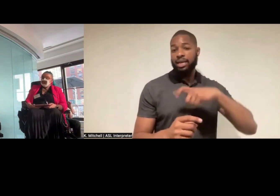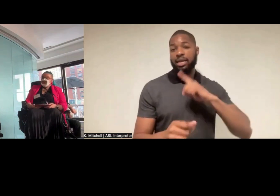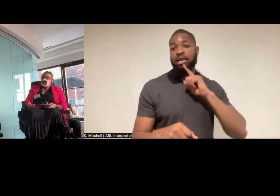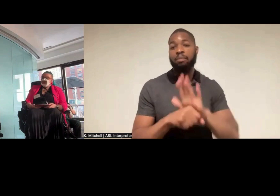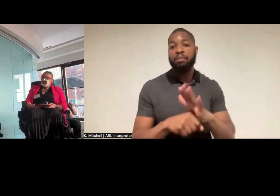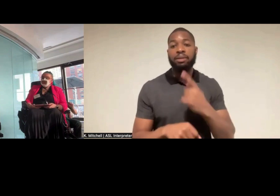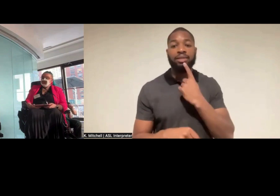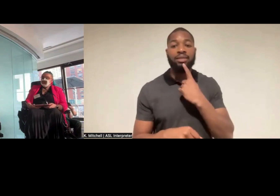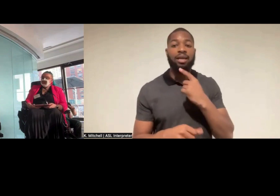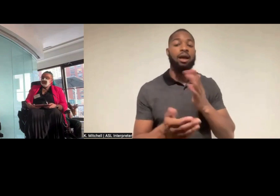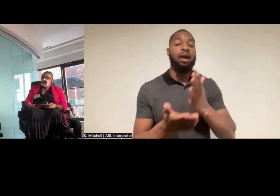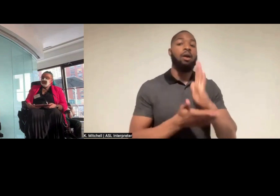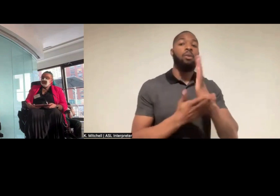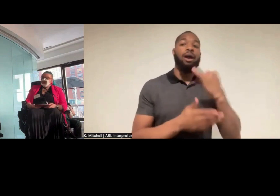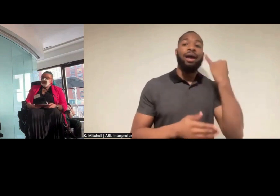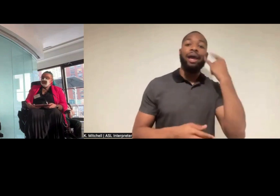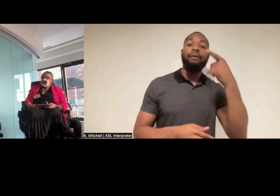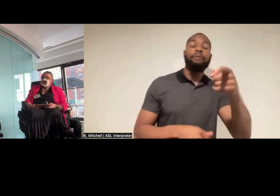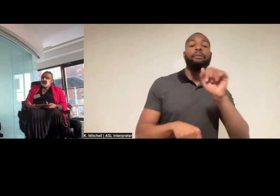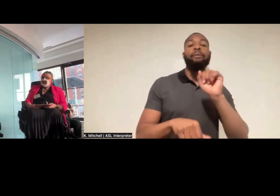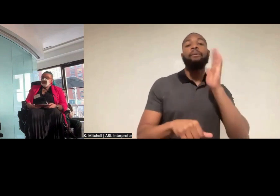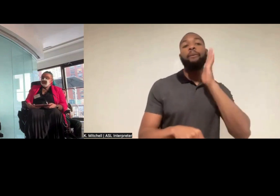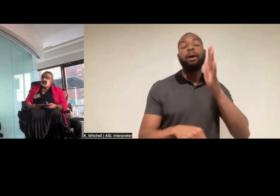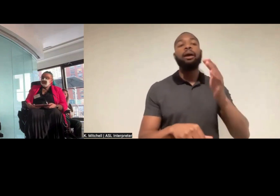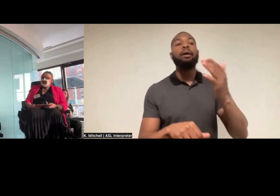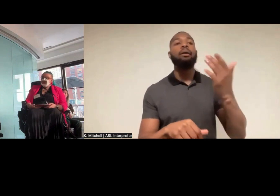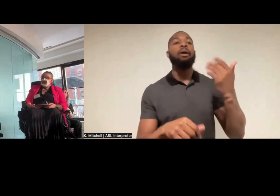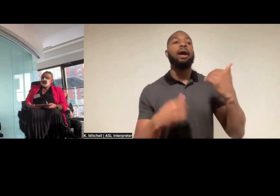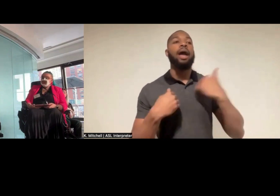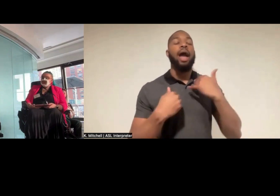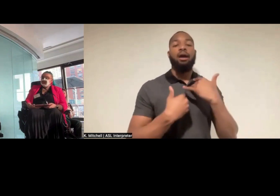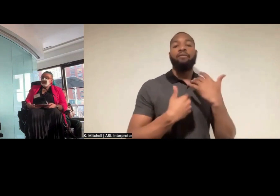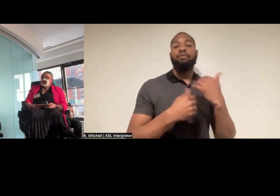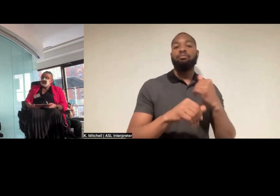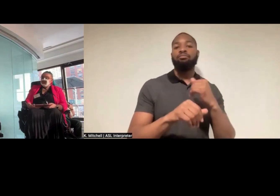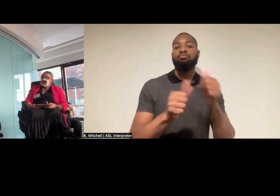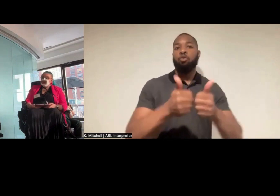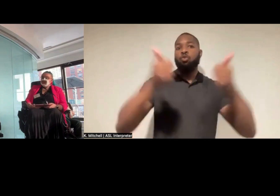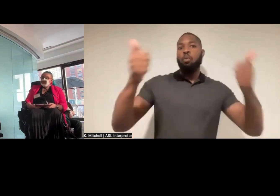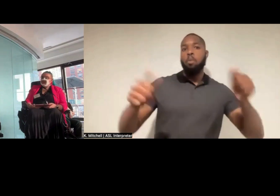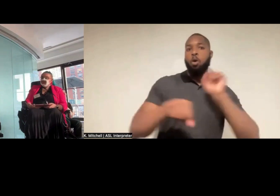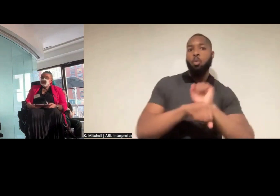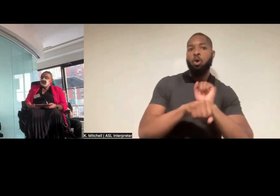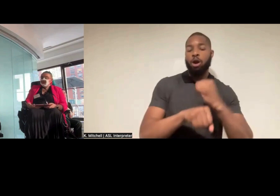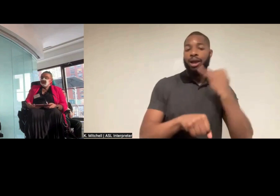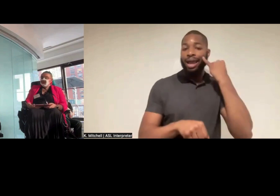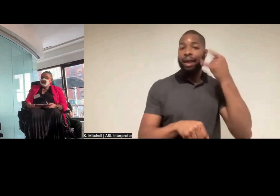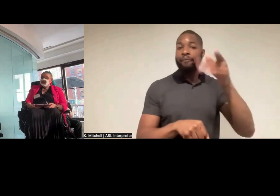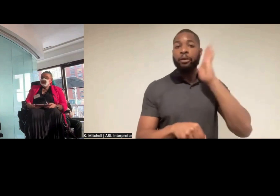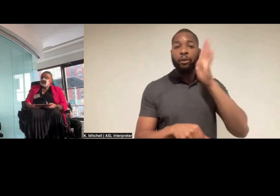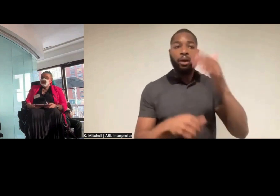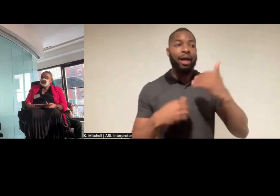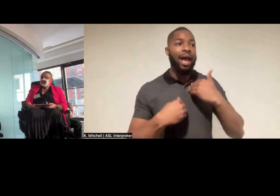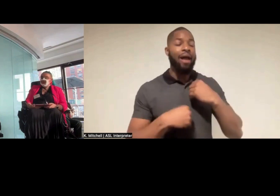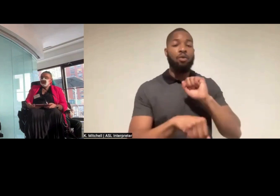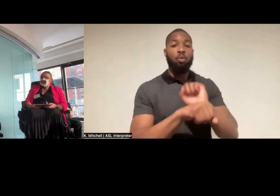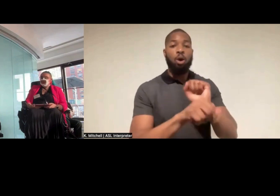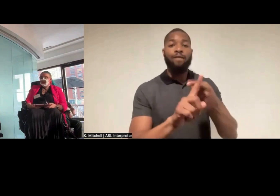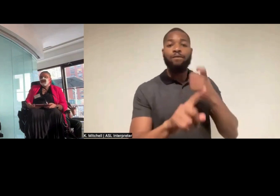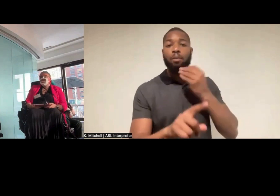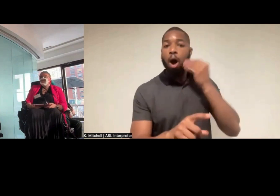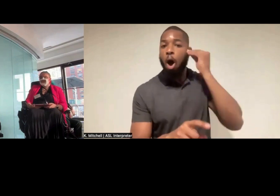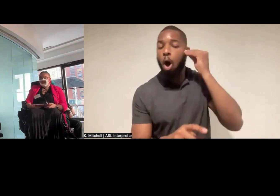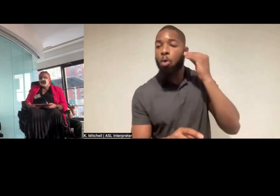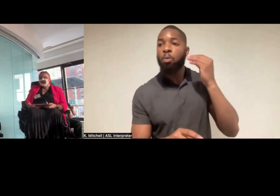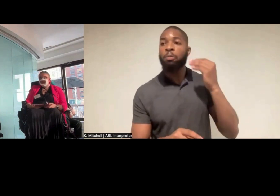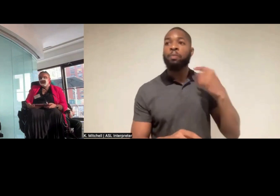home and remote work, if we're going to be inclusive, then let's actually walk or not walk, walk the